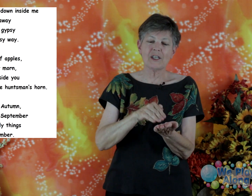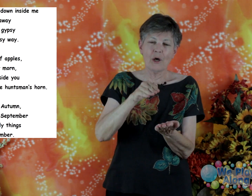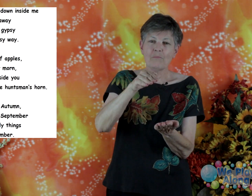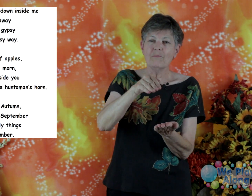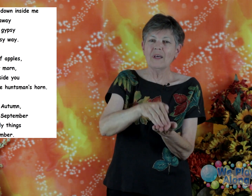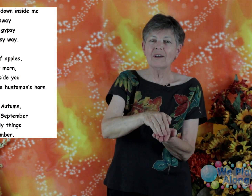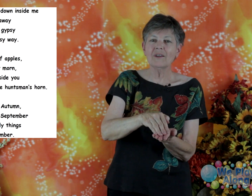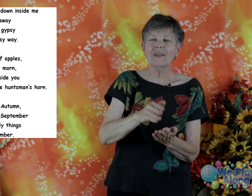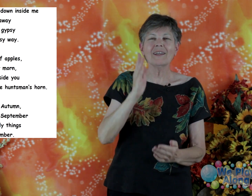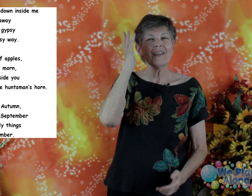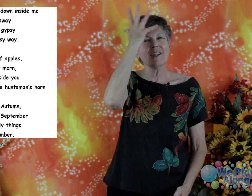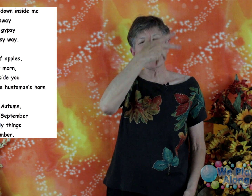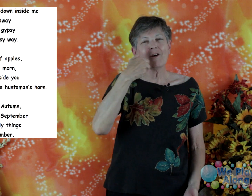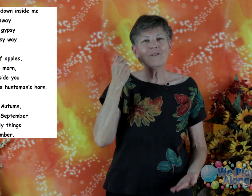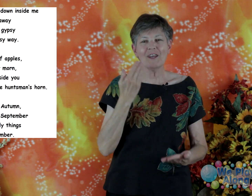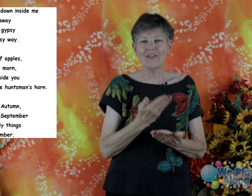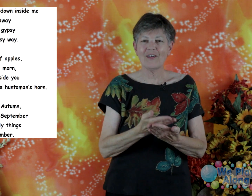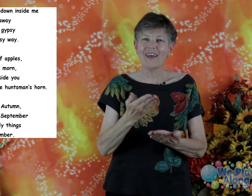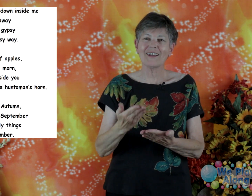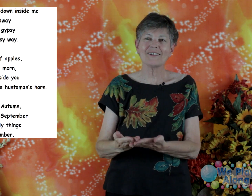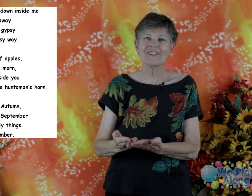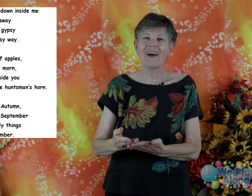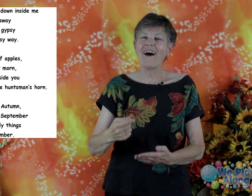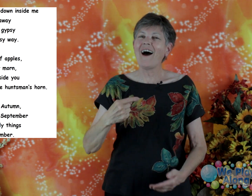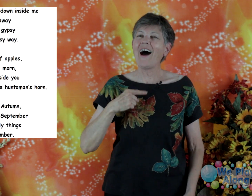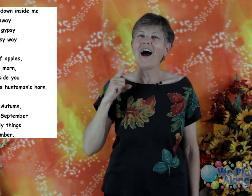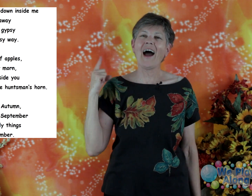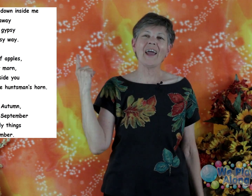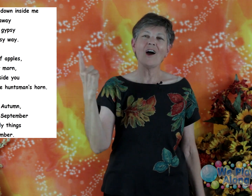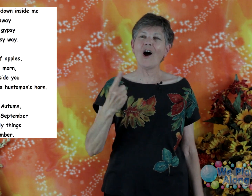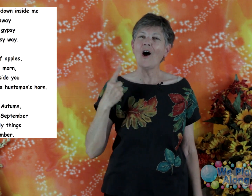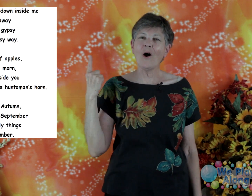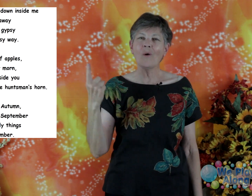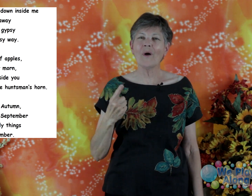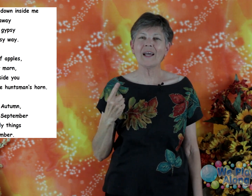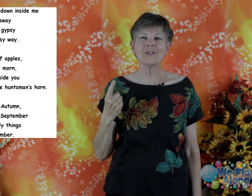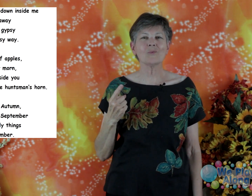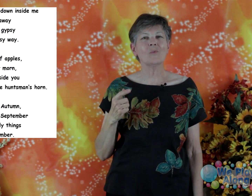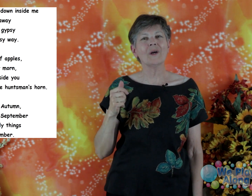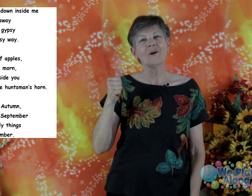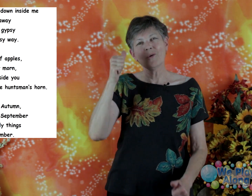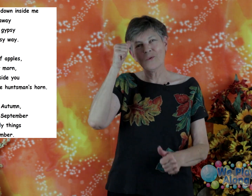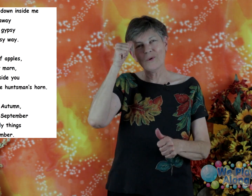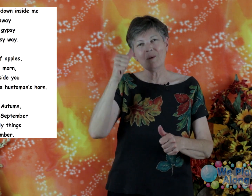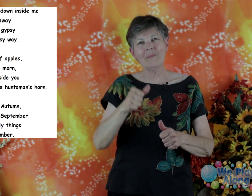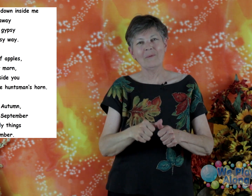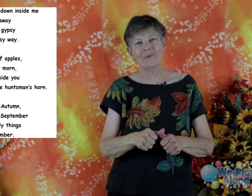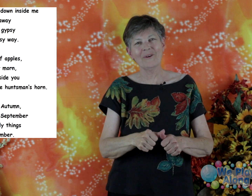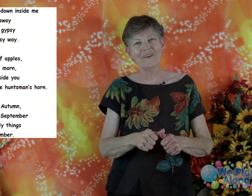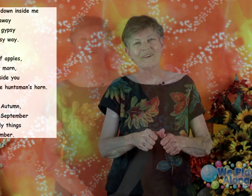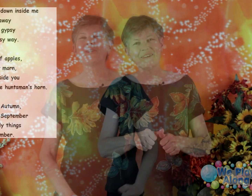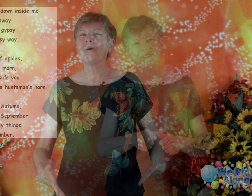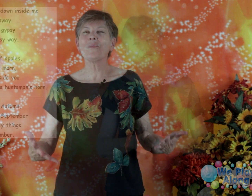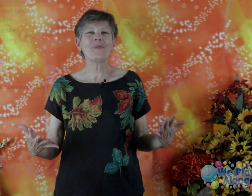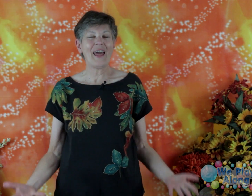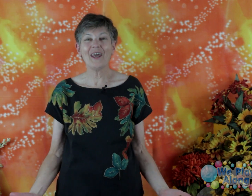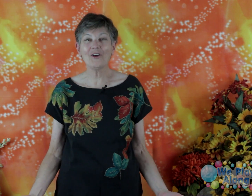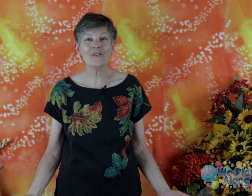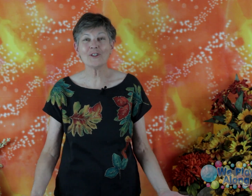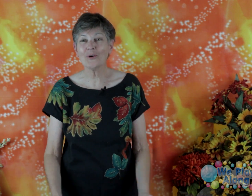a million lovely things I always will remember. So thank you for